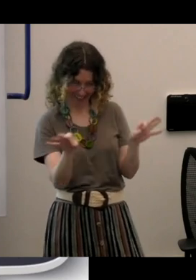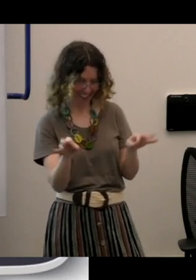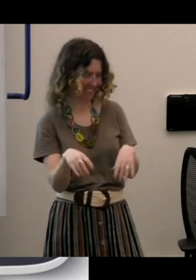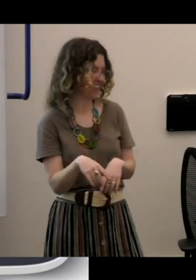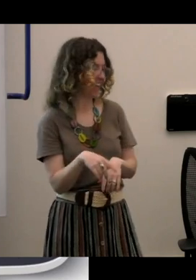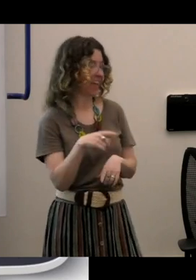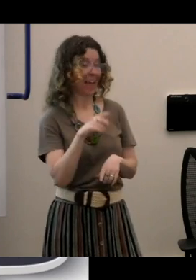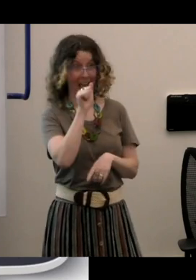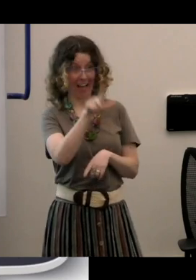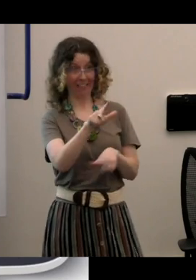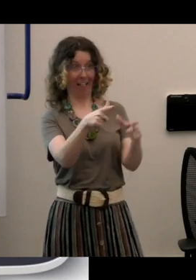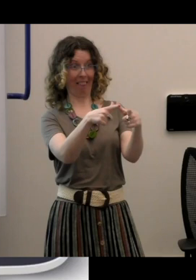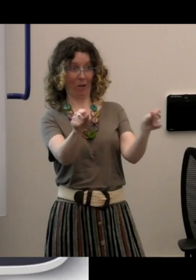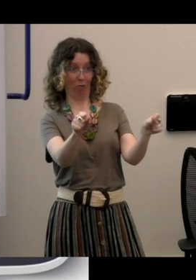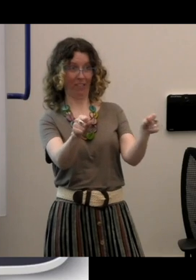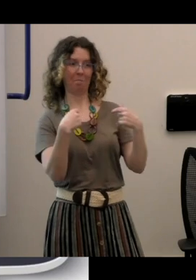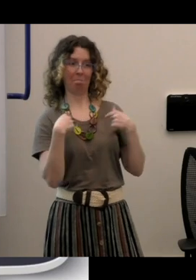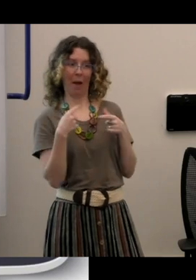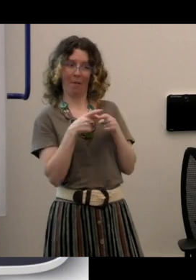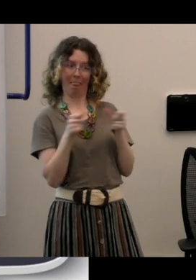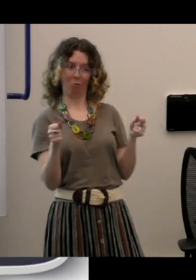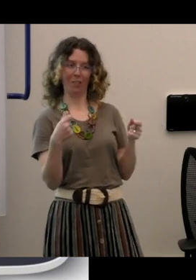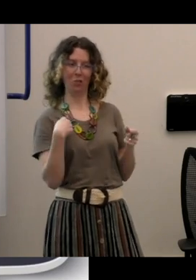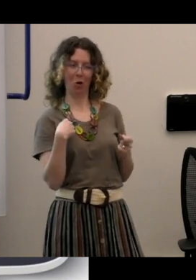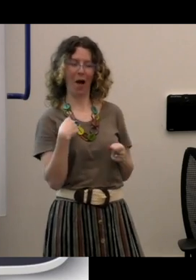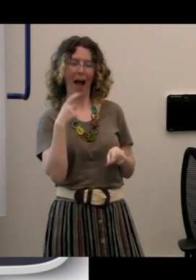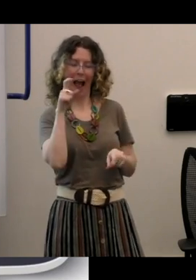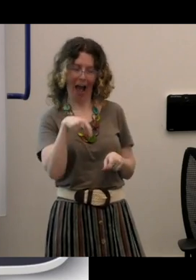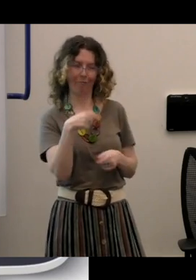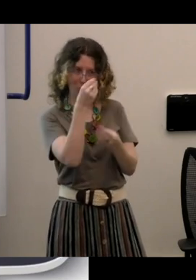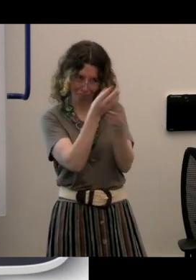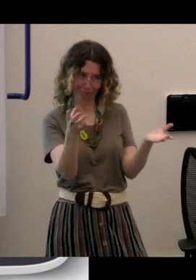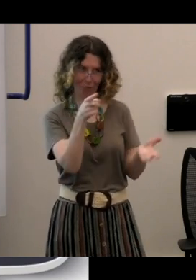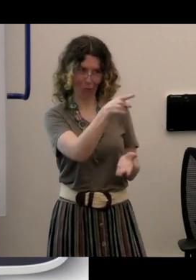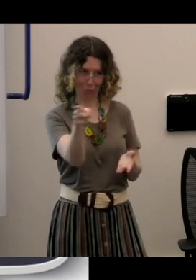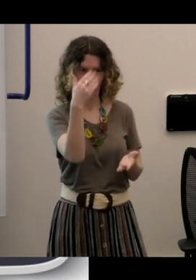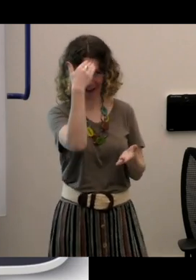sort of crash course, which is an English phrase, in ASL linguistics. I'm a linguist by trade,